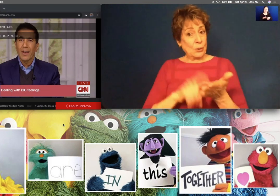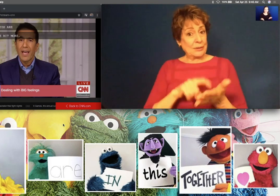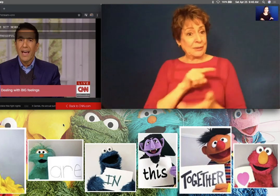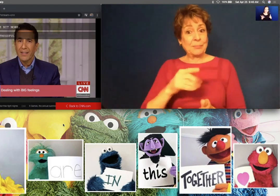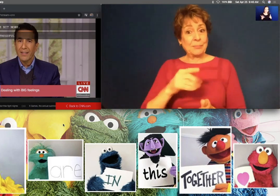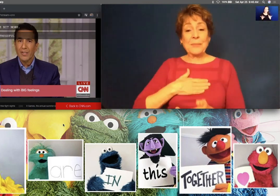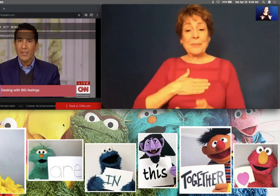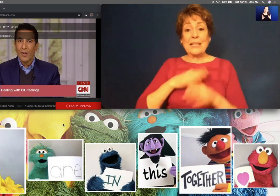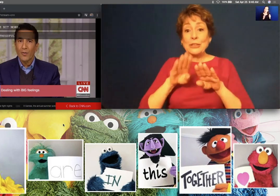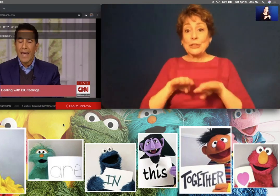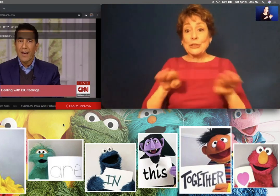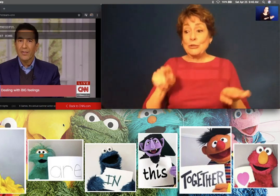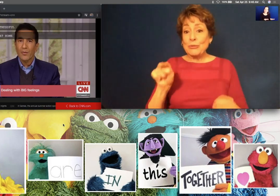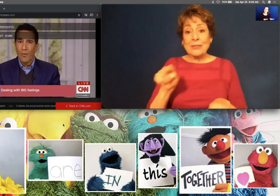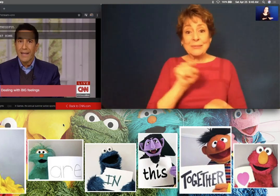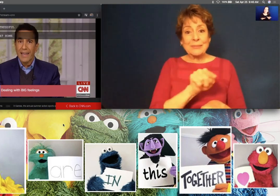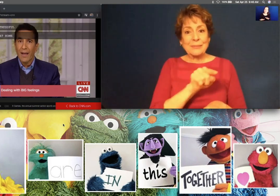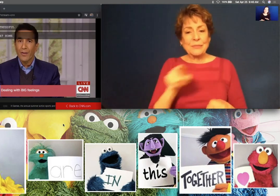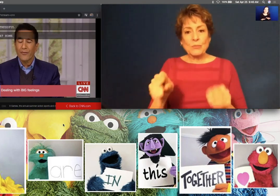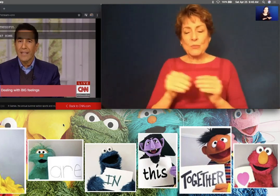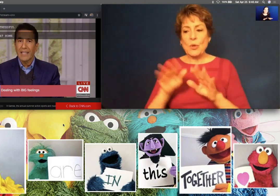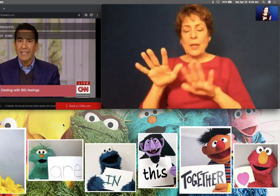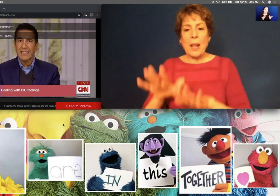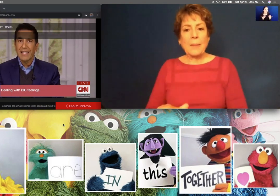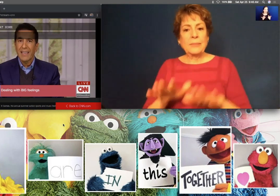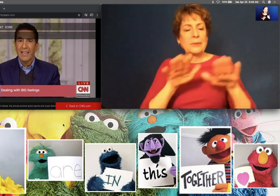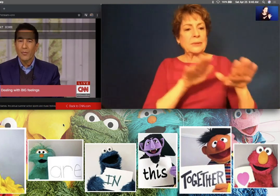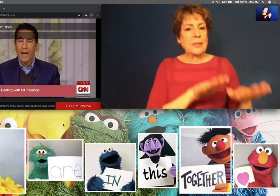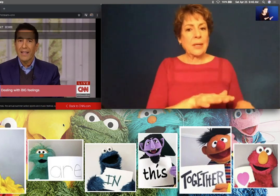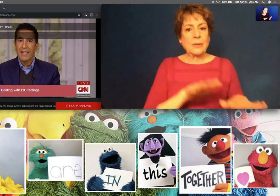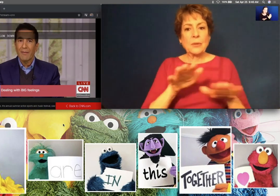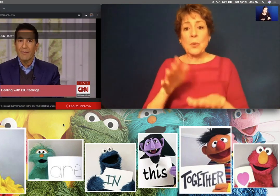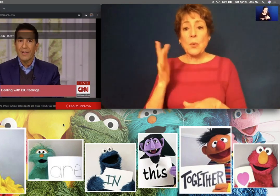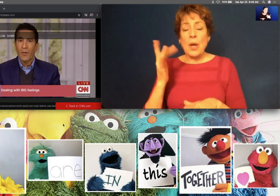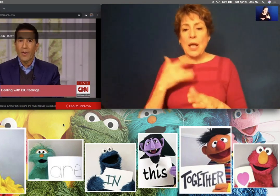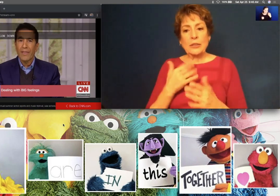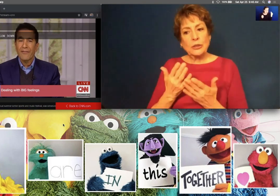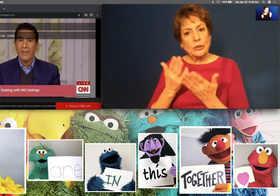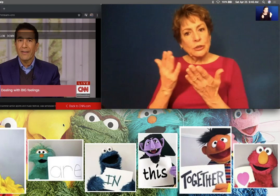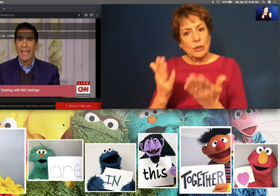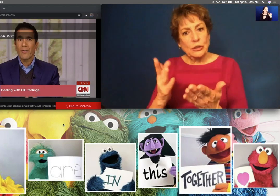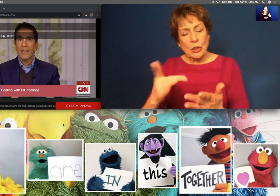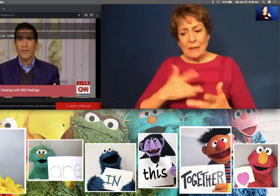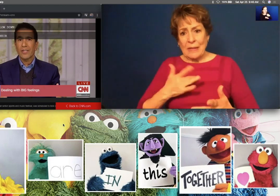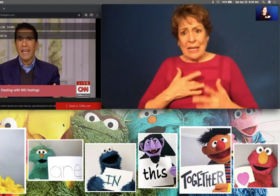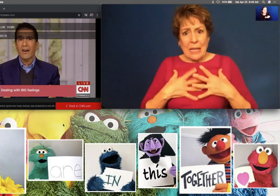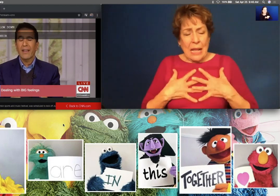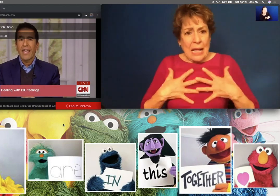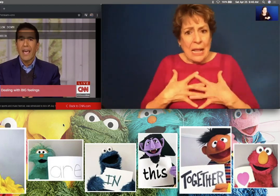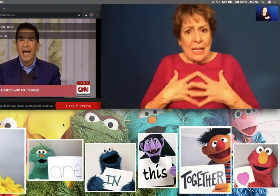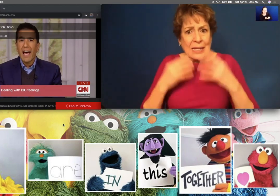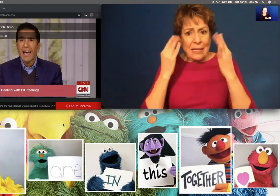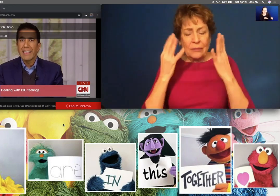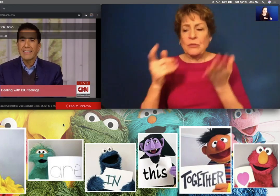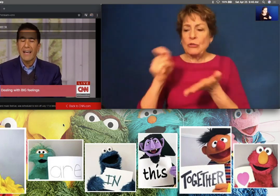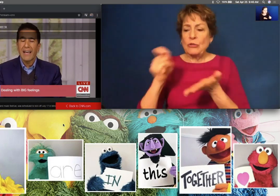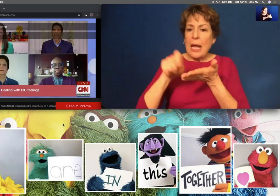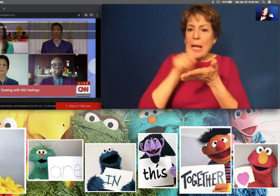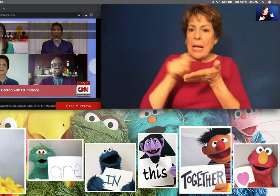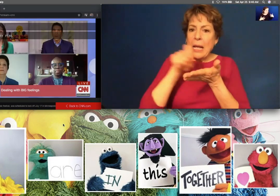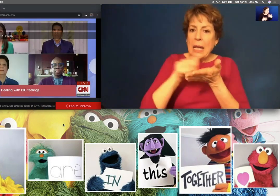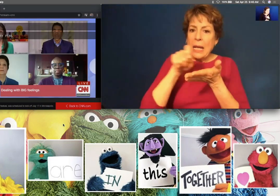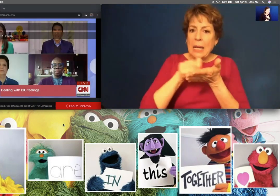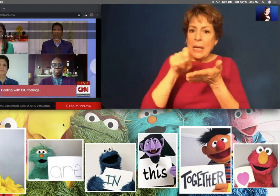more. Life can be pretty stressful when everyone's not at home sometimes as well. So I tell them to slow down, to write down